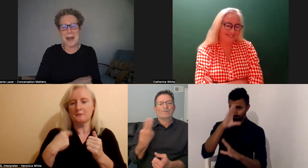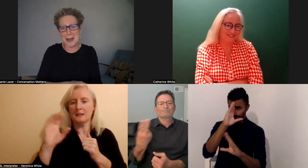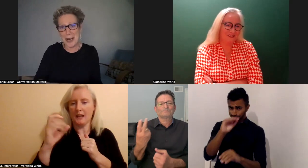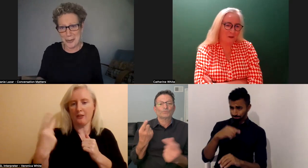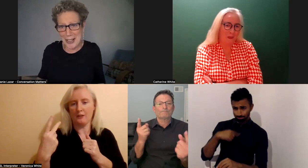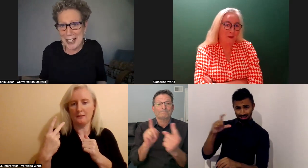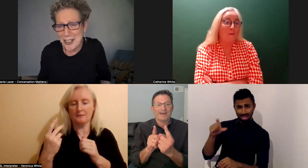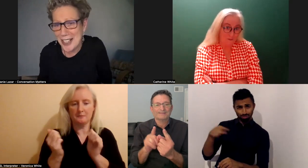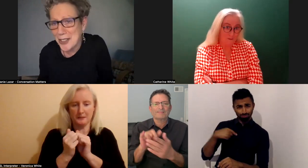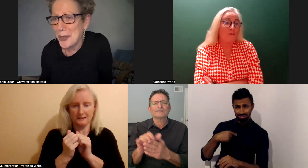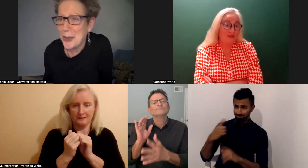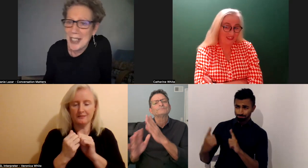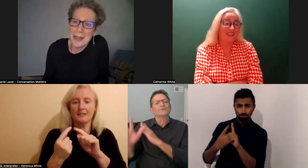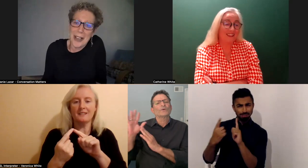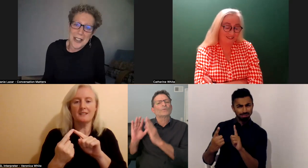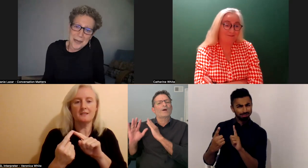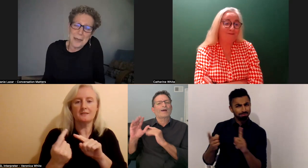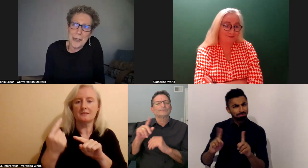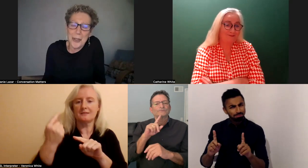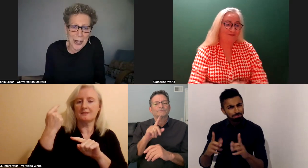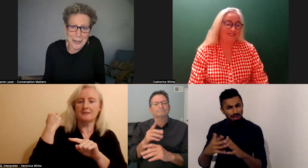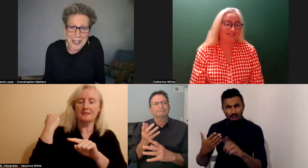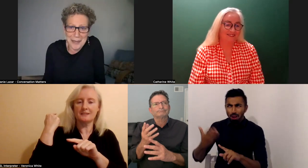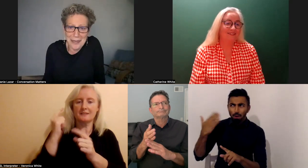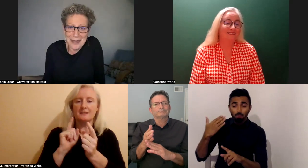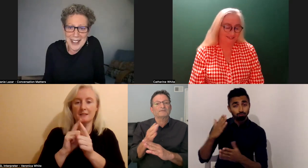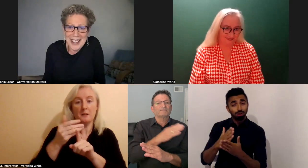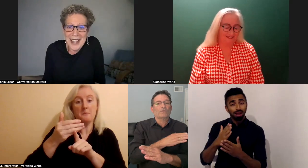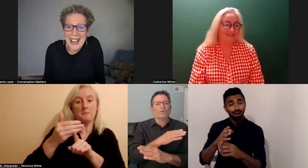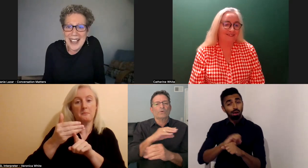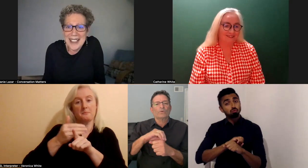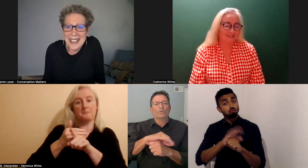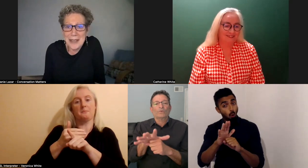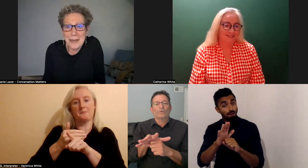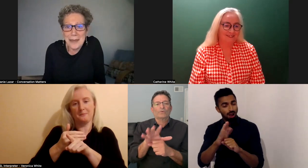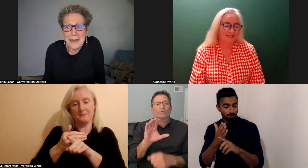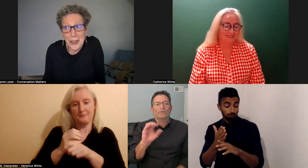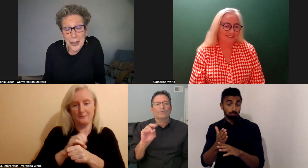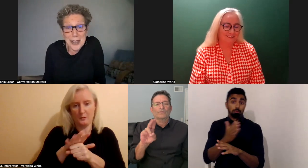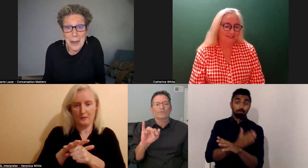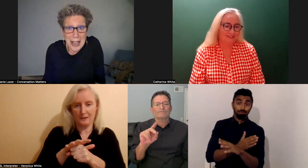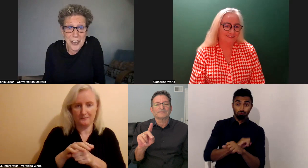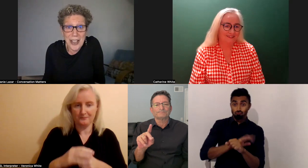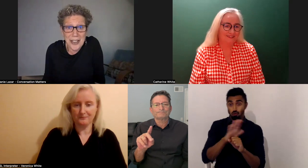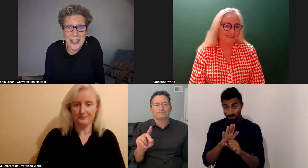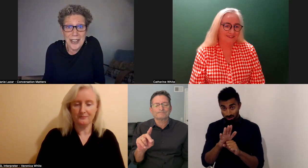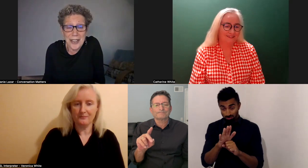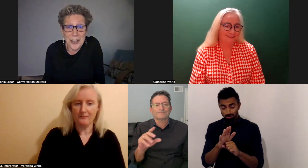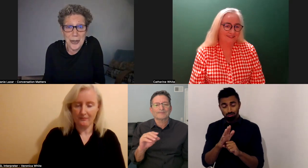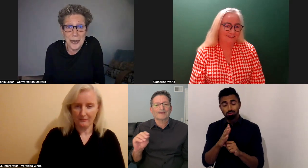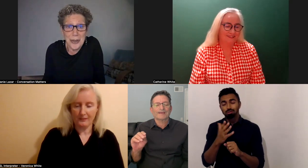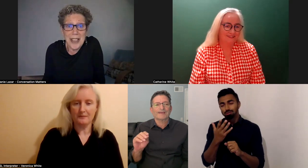goes back quite a while actually to, if you like, before COVID, and follows my